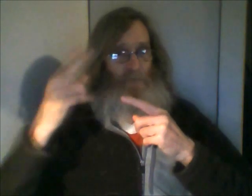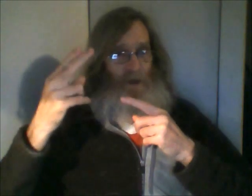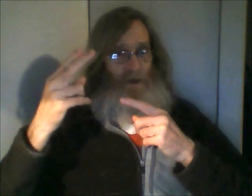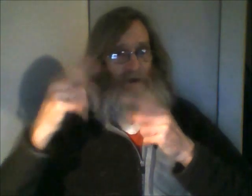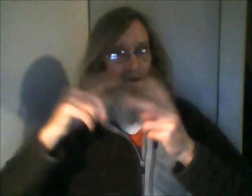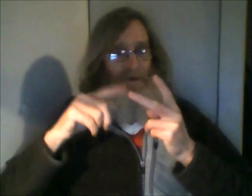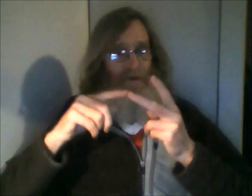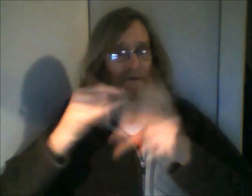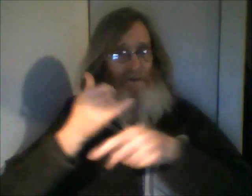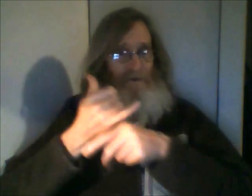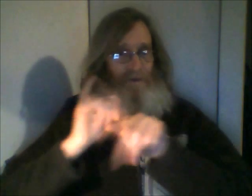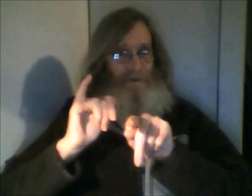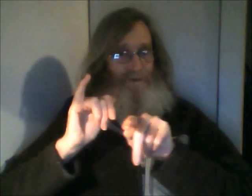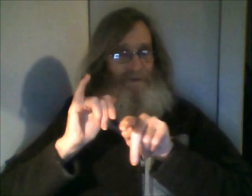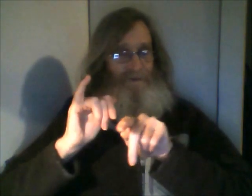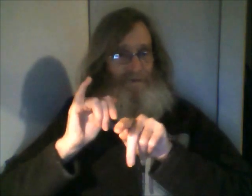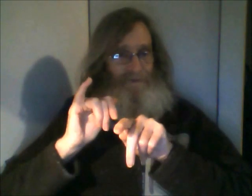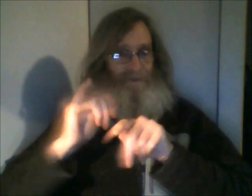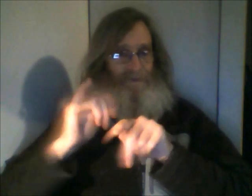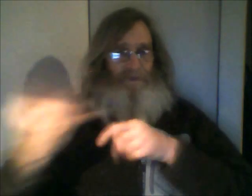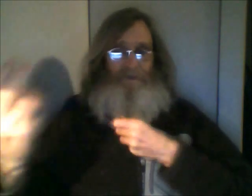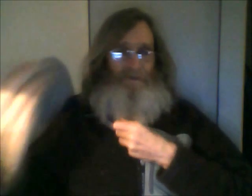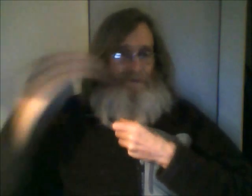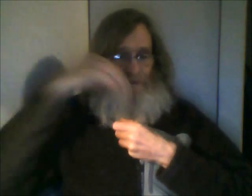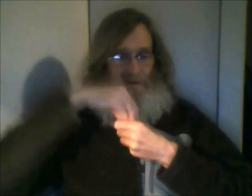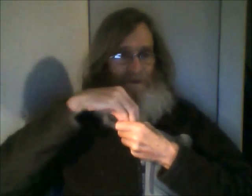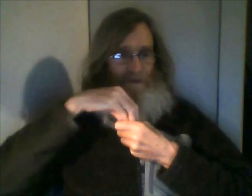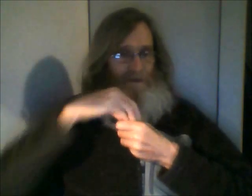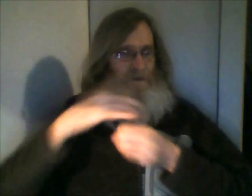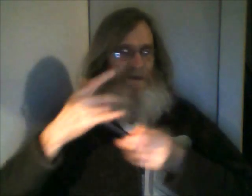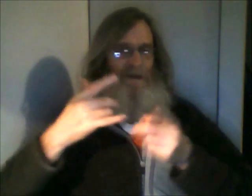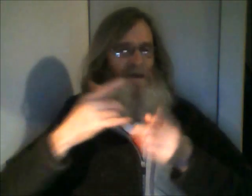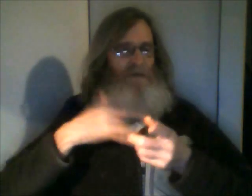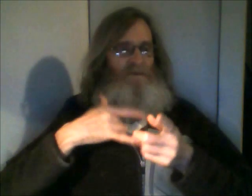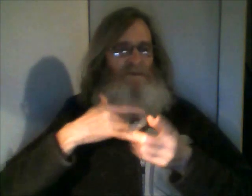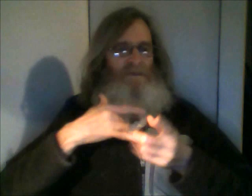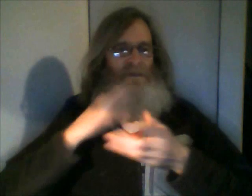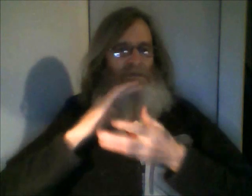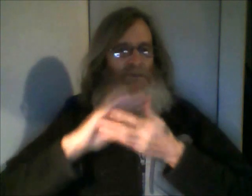from the red blood cells using what's called a leukoreduction filter.